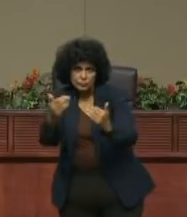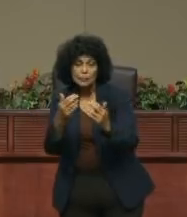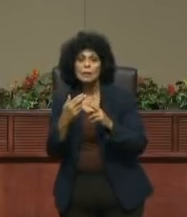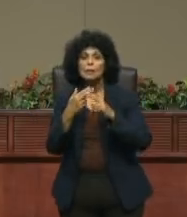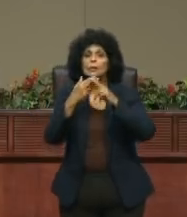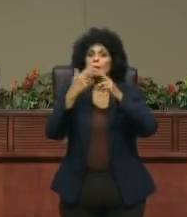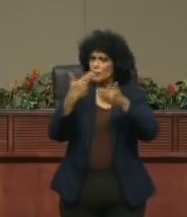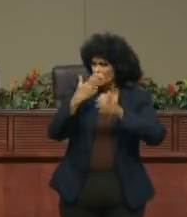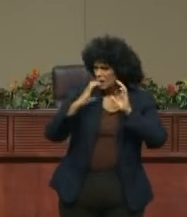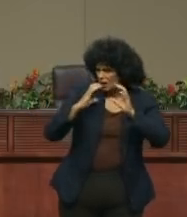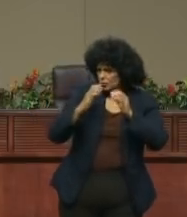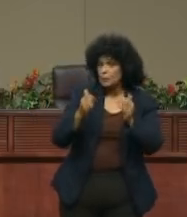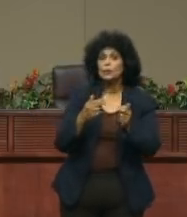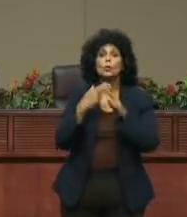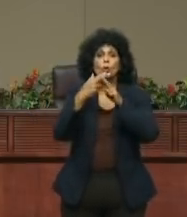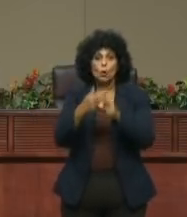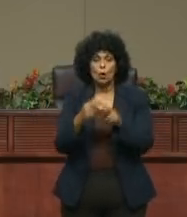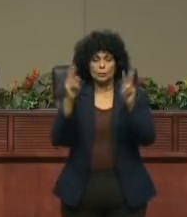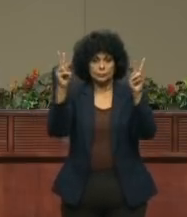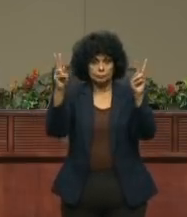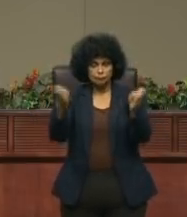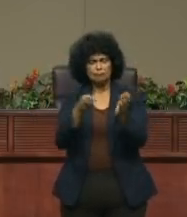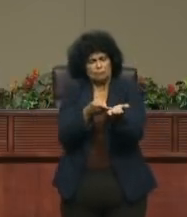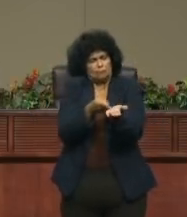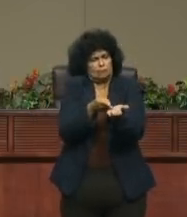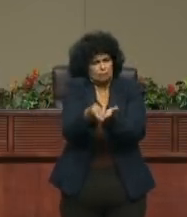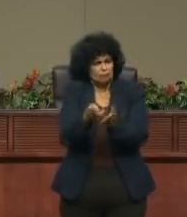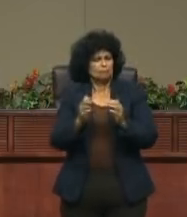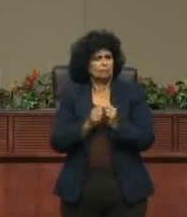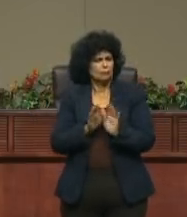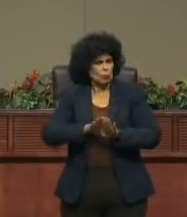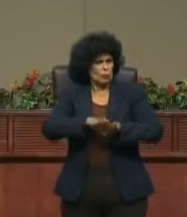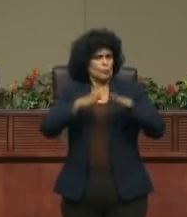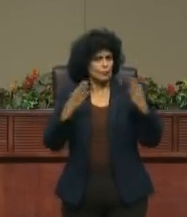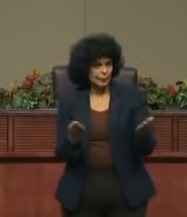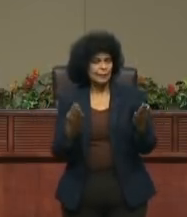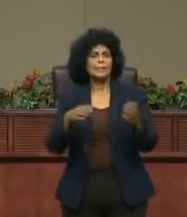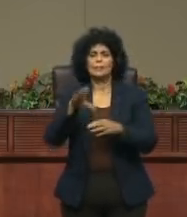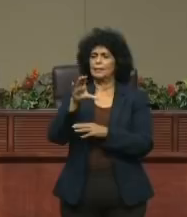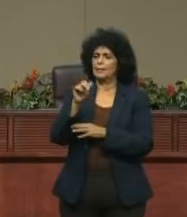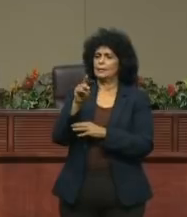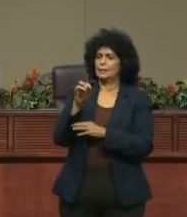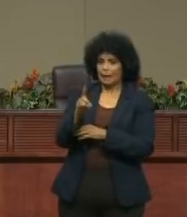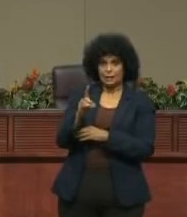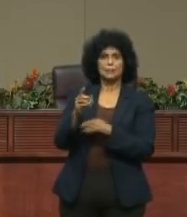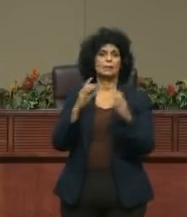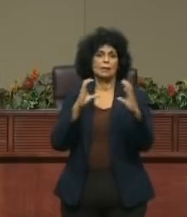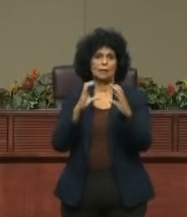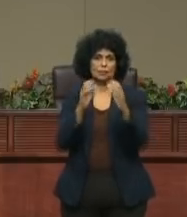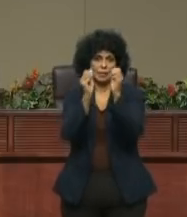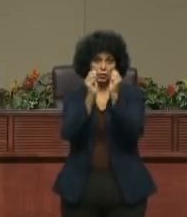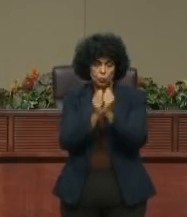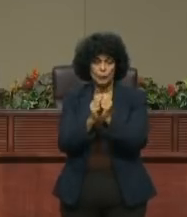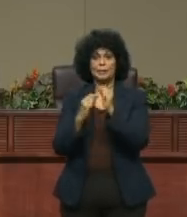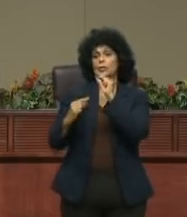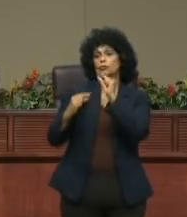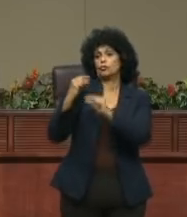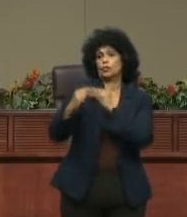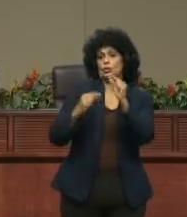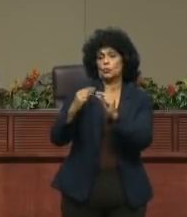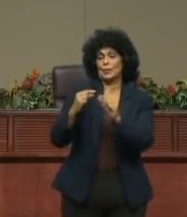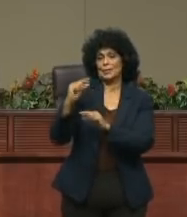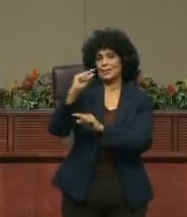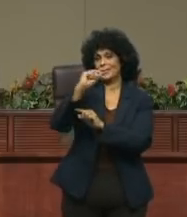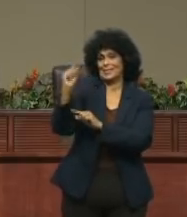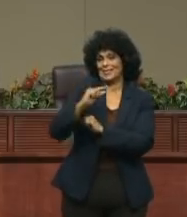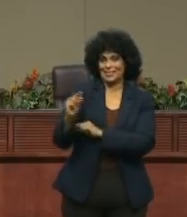Candid Conversations with Our Community, the Generation Z edition. It will run for 90 minutes